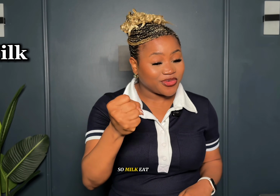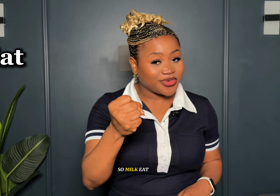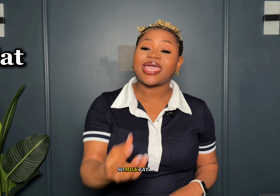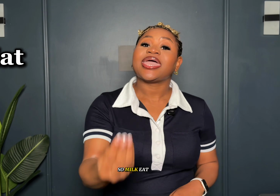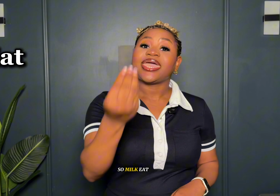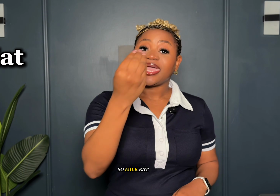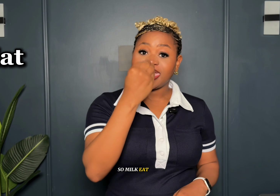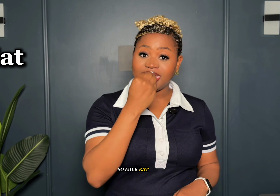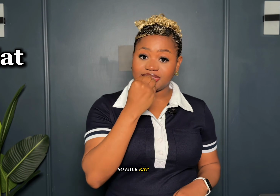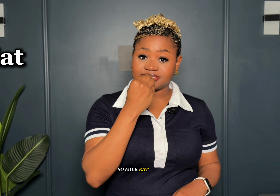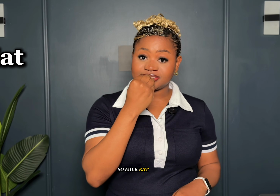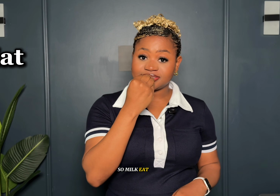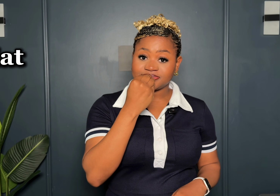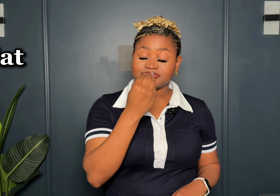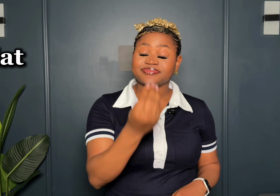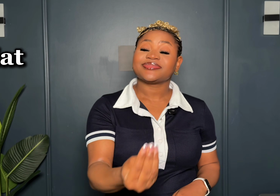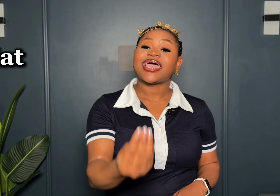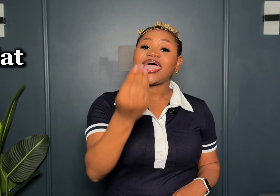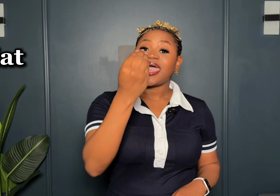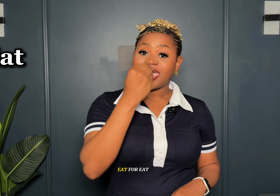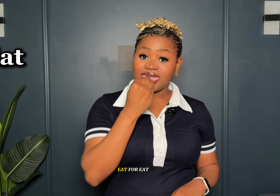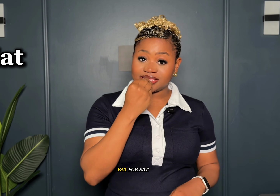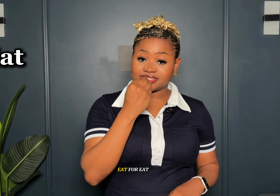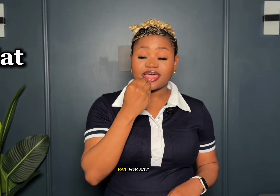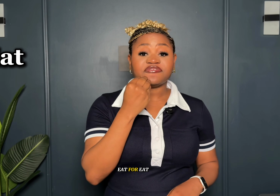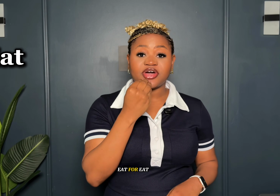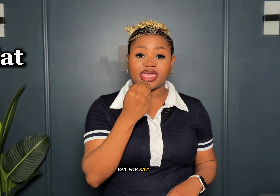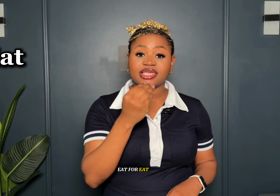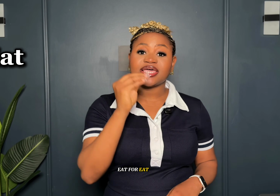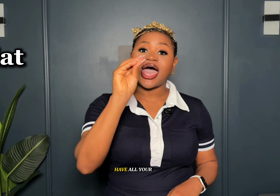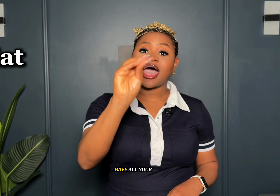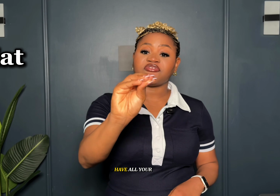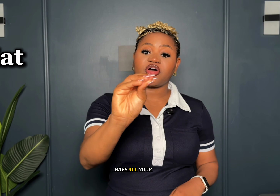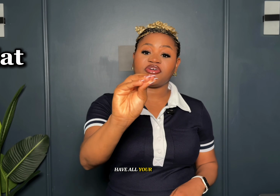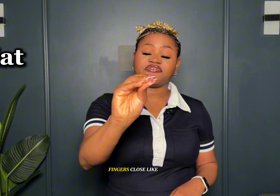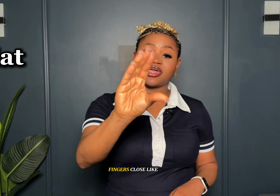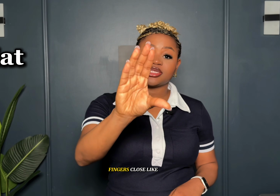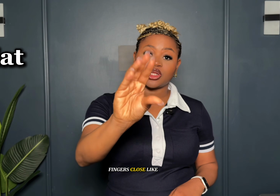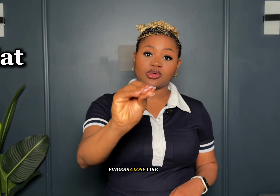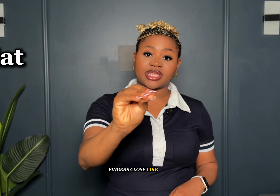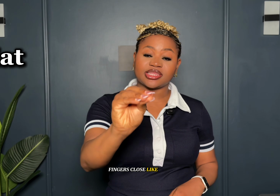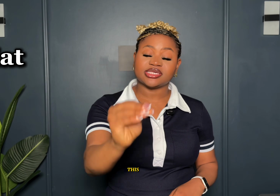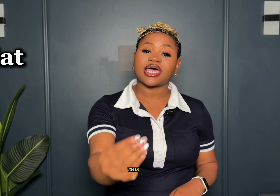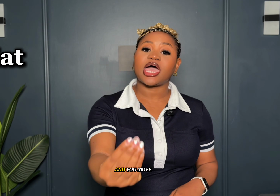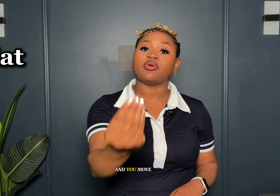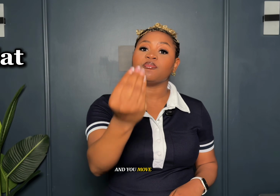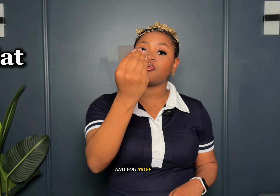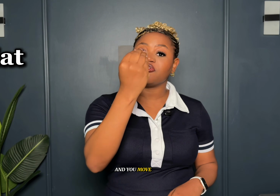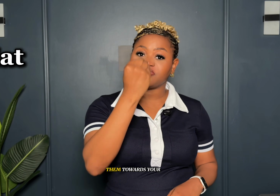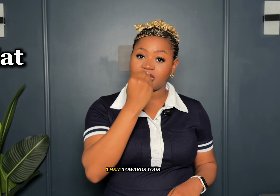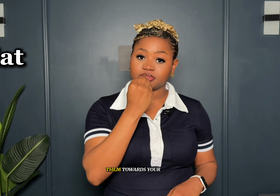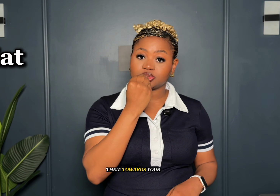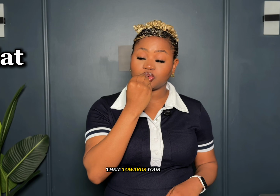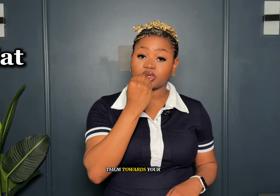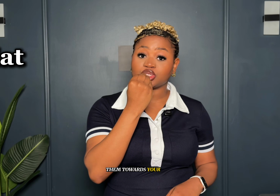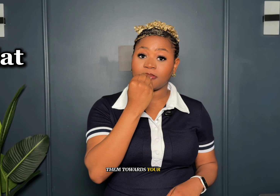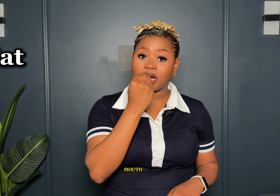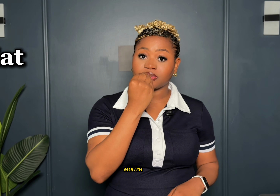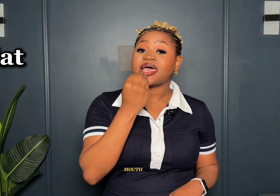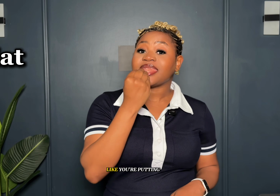milk. Eat. Eat. For eat, have all your fingers closed like this and you move them towards your mouth. Like